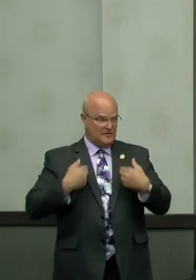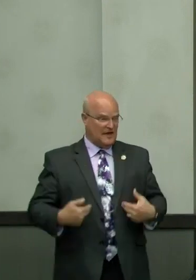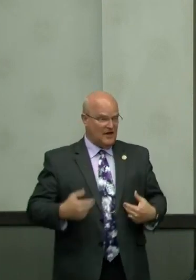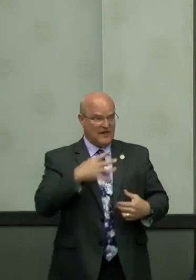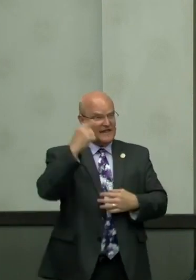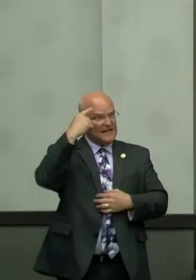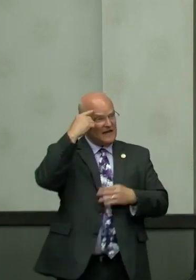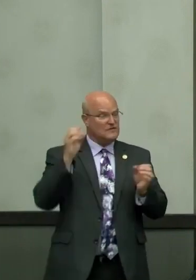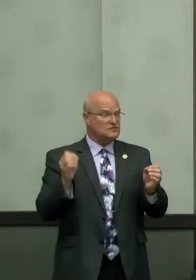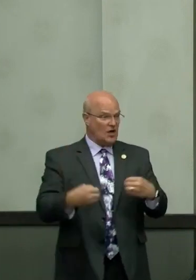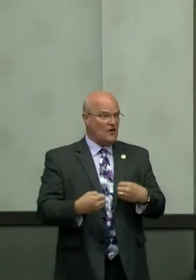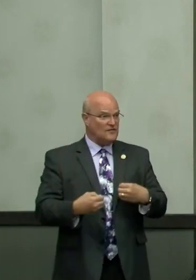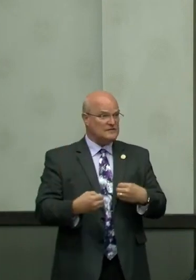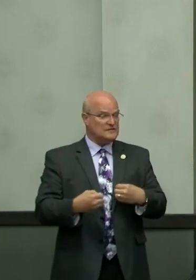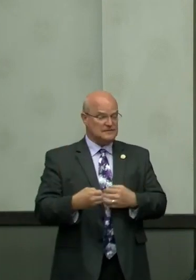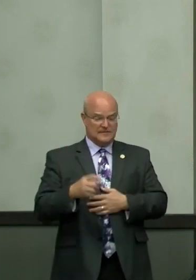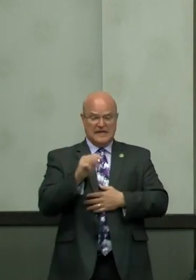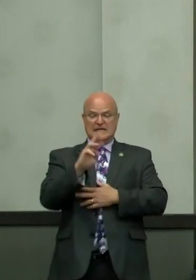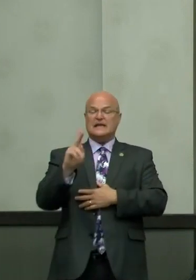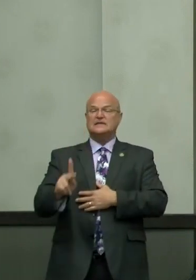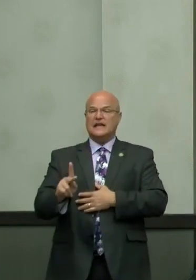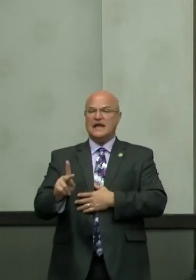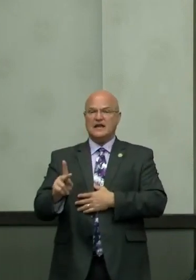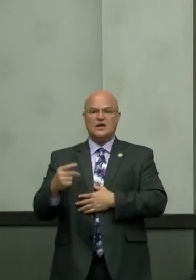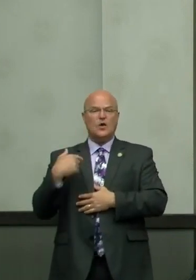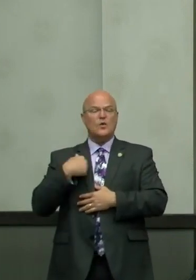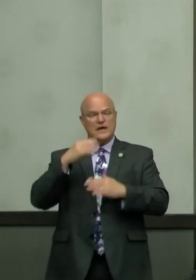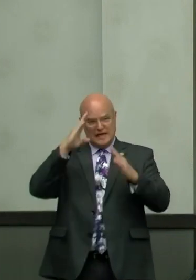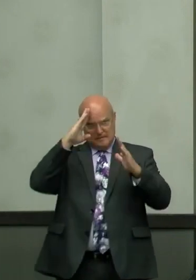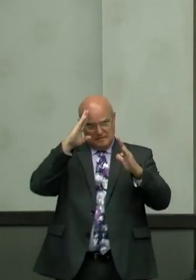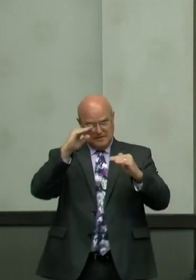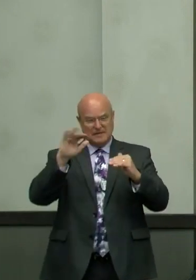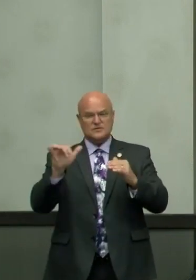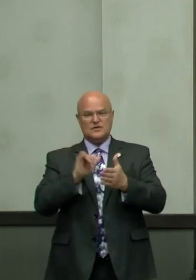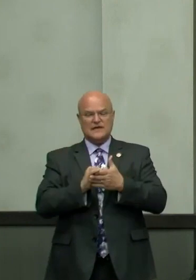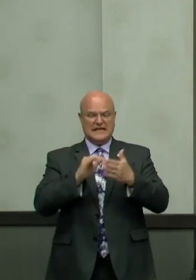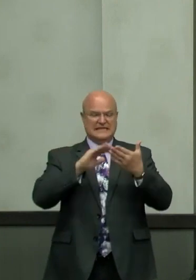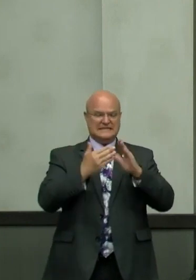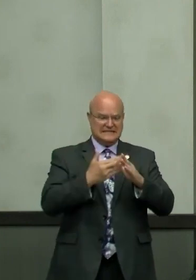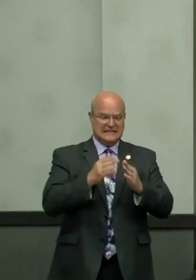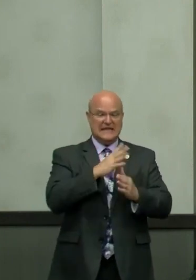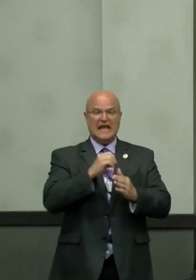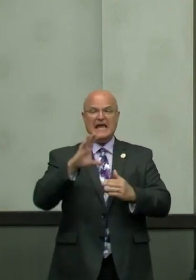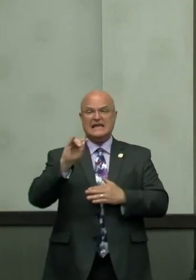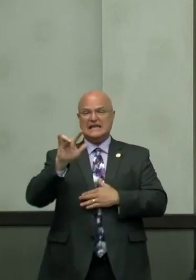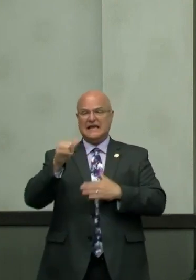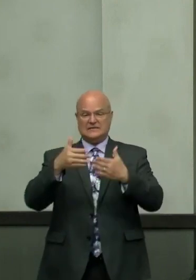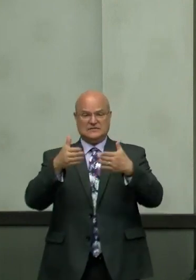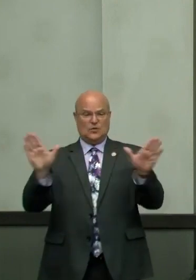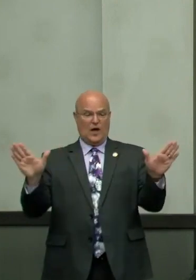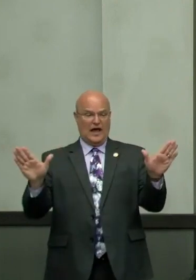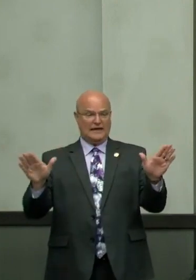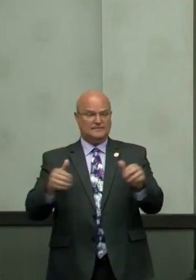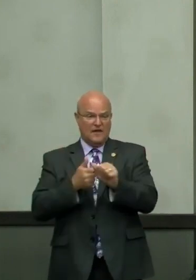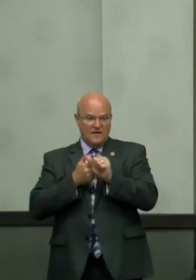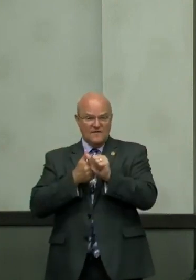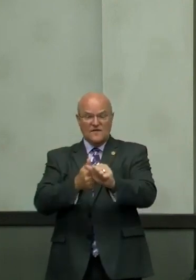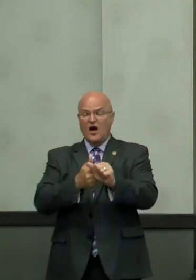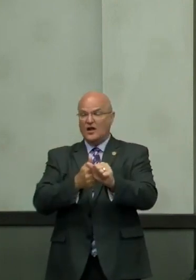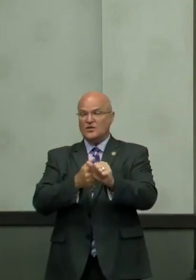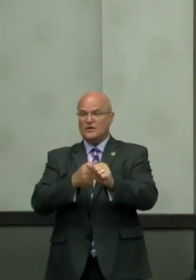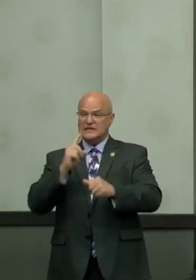Health and the governor's office. In Texarkana, we intend to do that, both city and county-wide. And following these